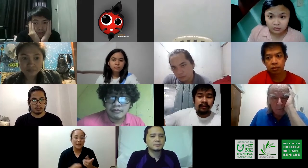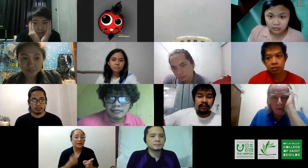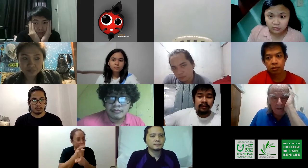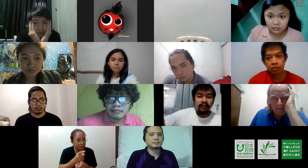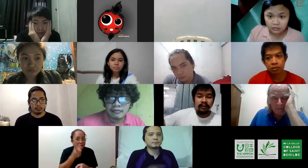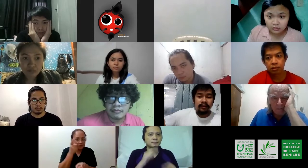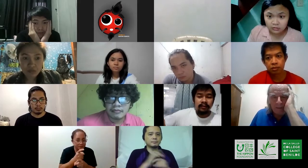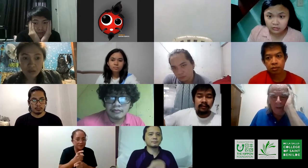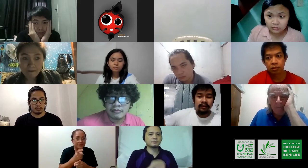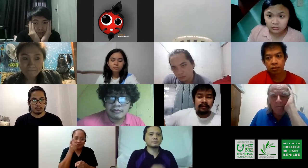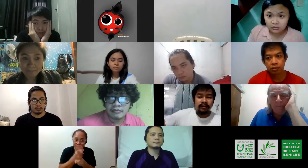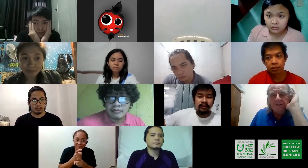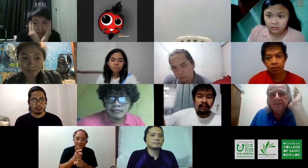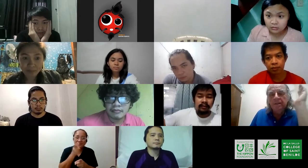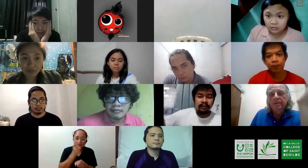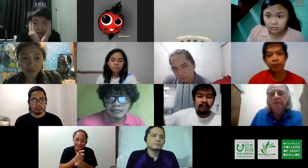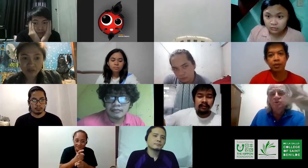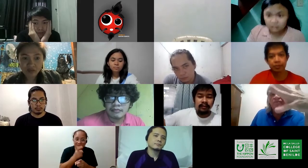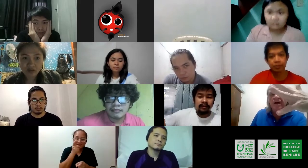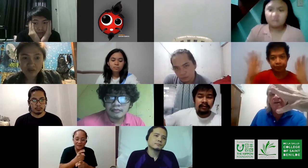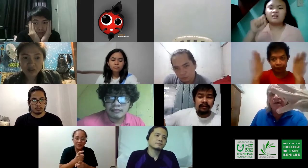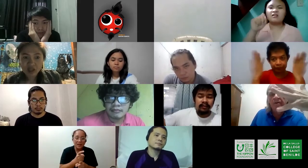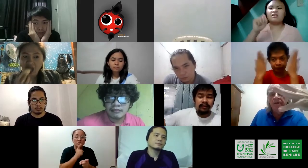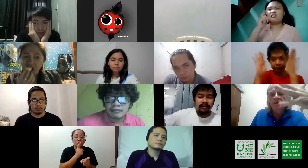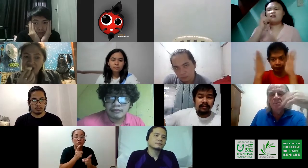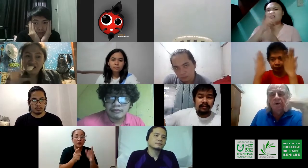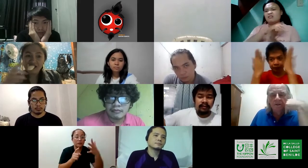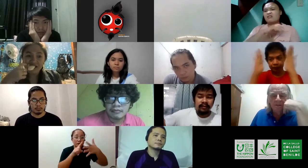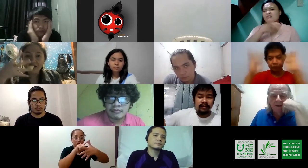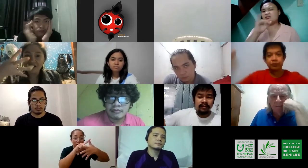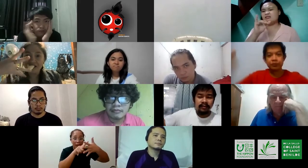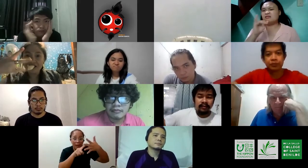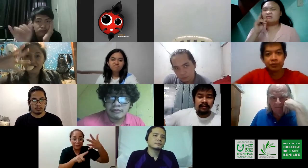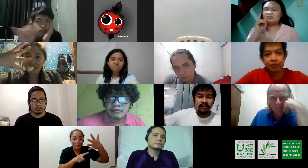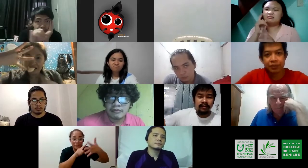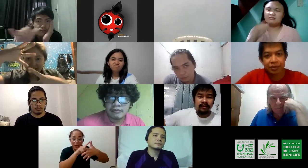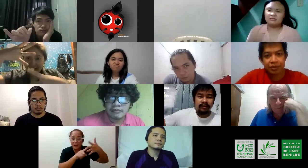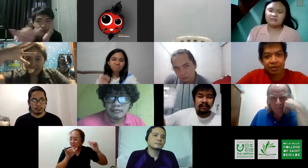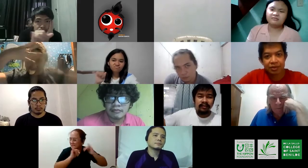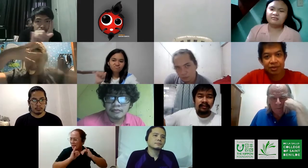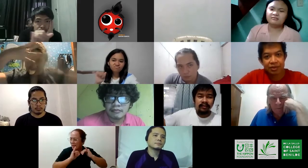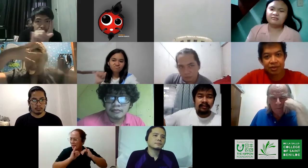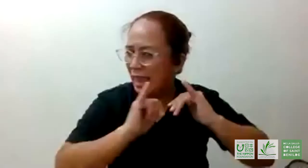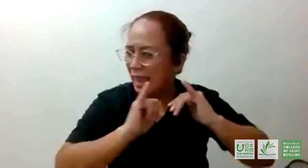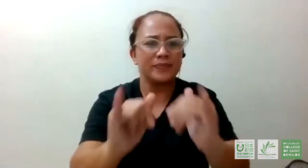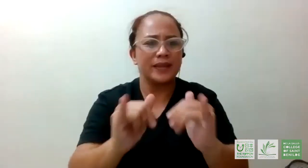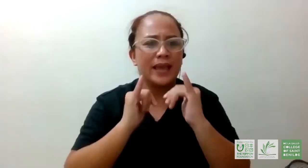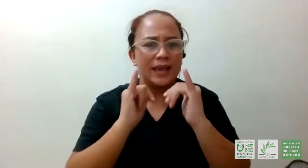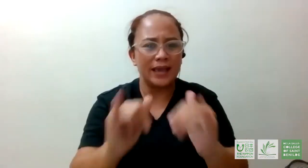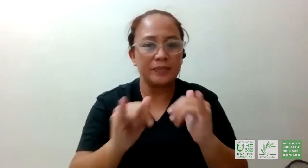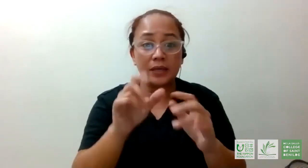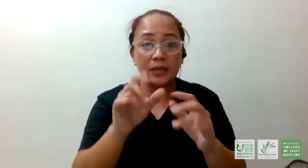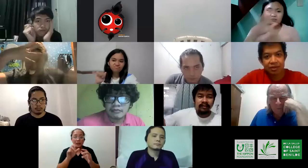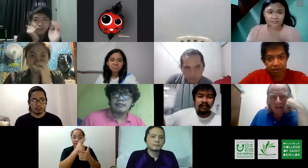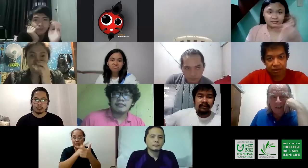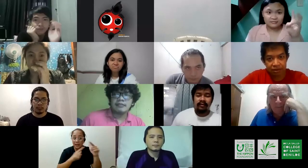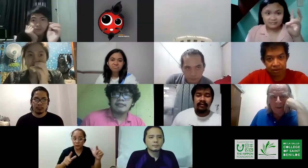Right. I mean, basically those 5 areas are the same. Sign language, hearing people sign, but no